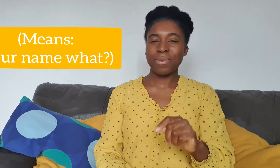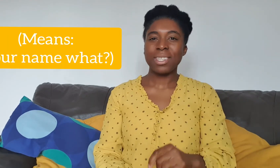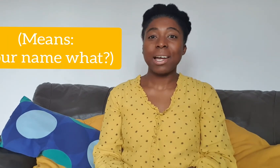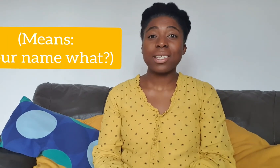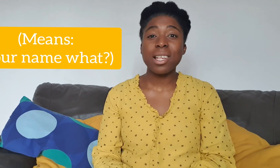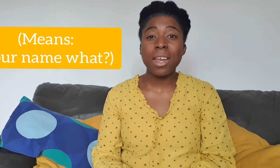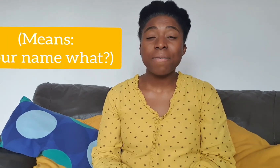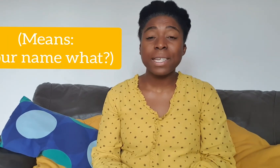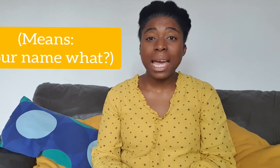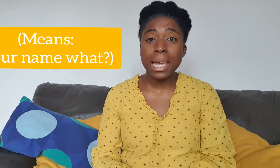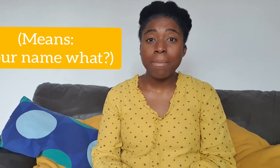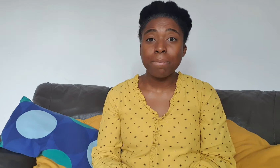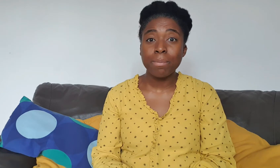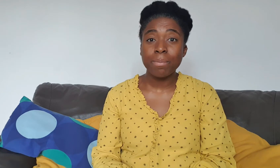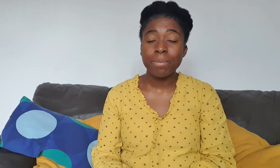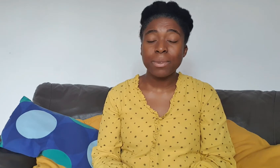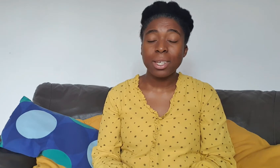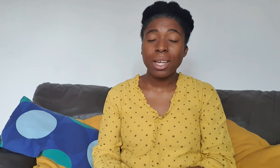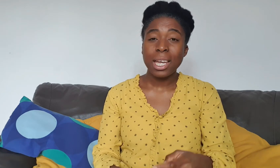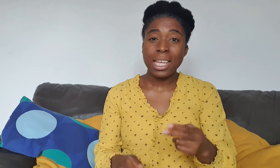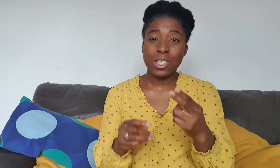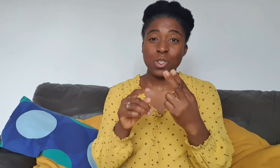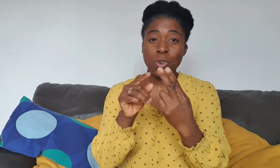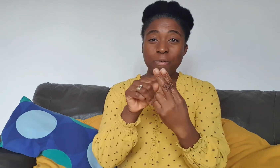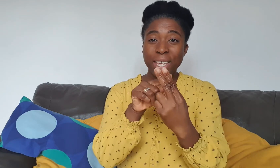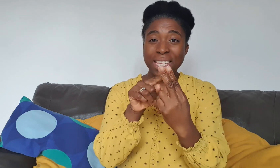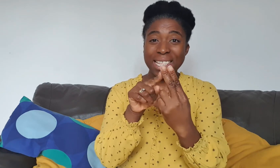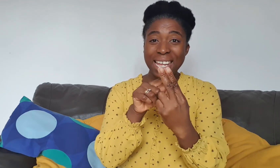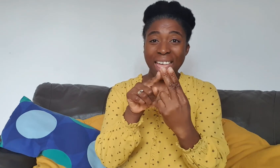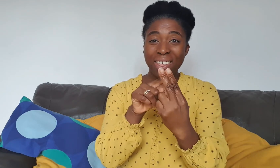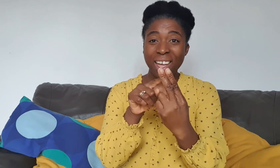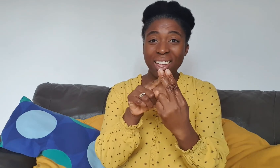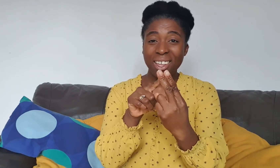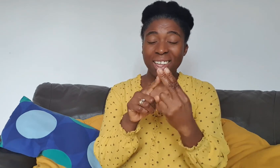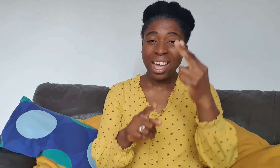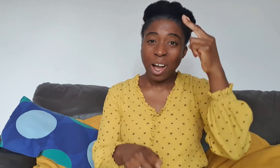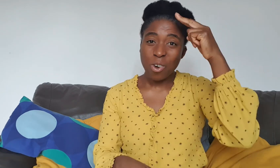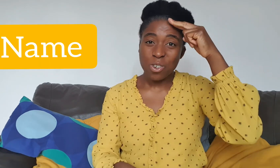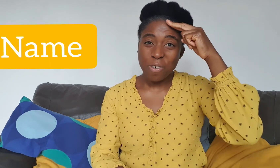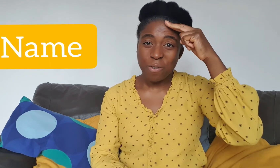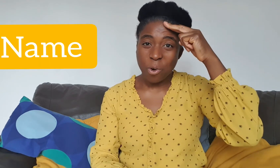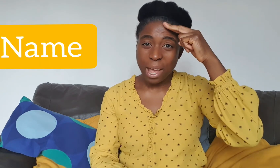now the sign for name is 2 fingers together on your forehead.